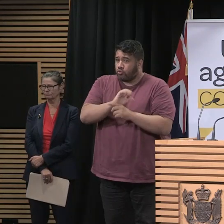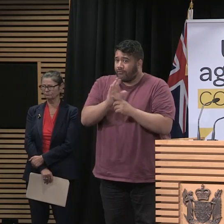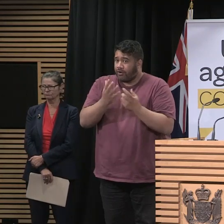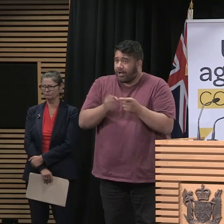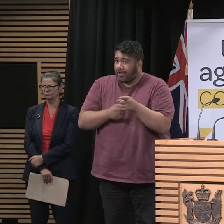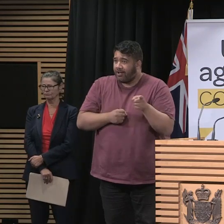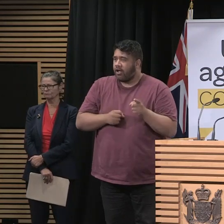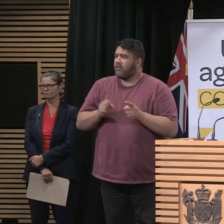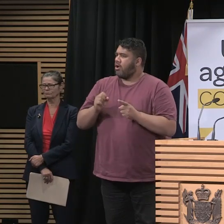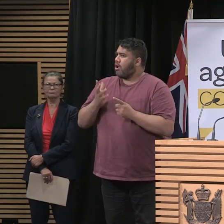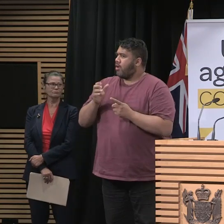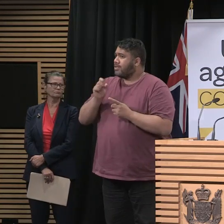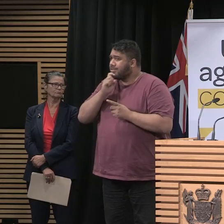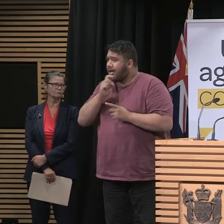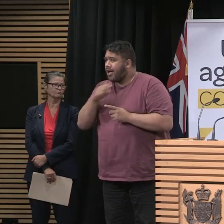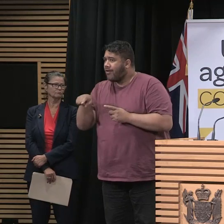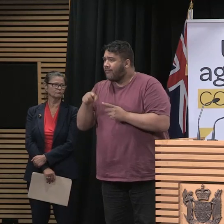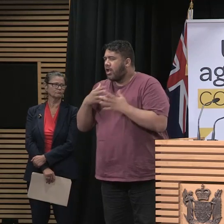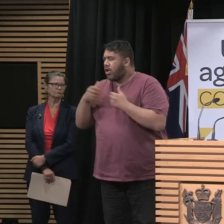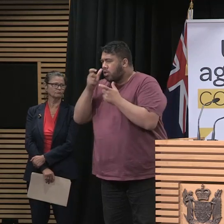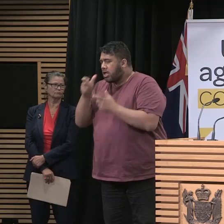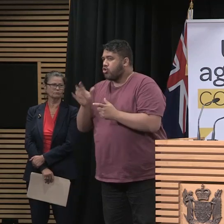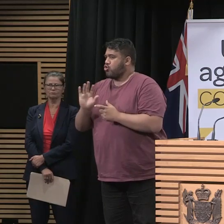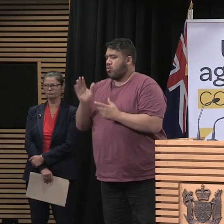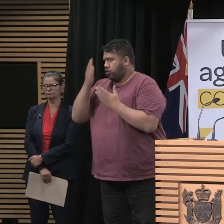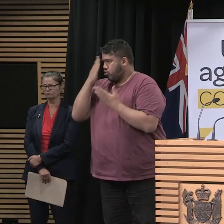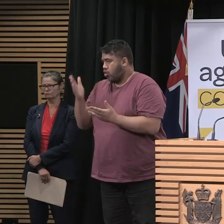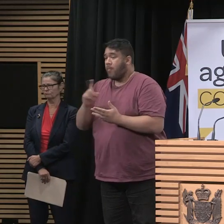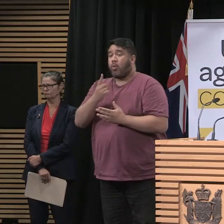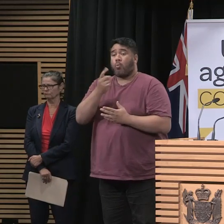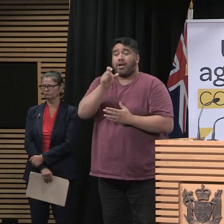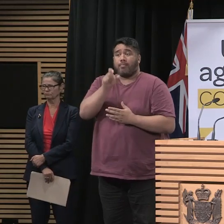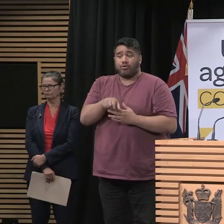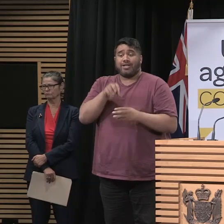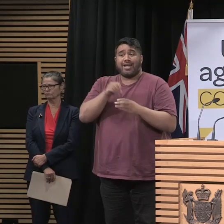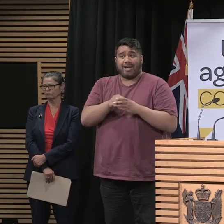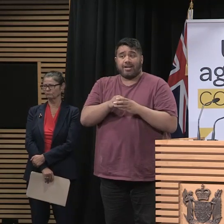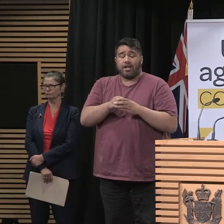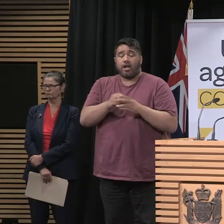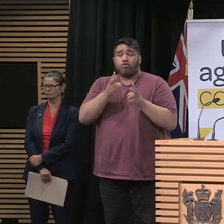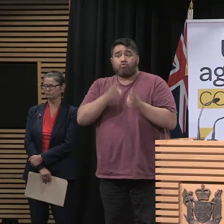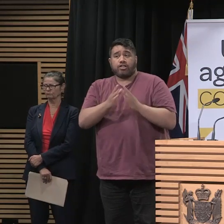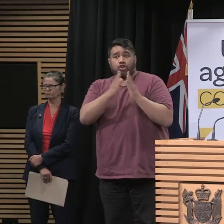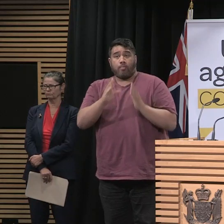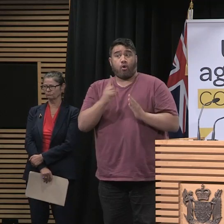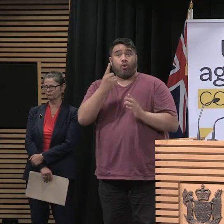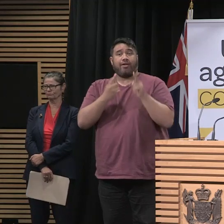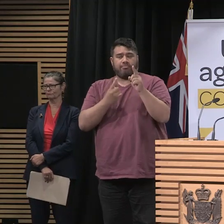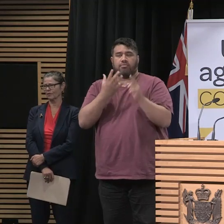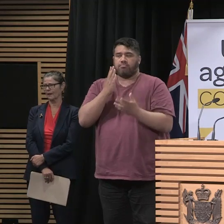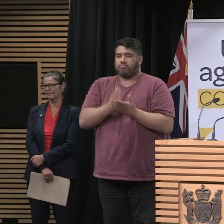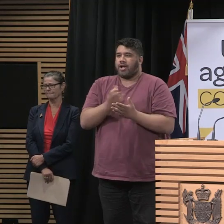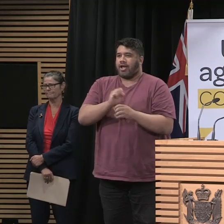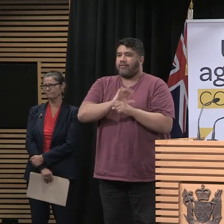amongst healthcare workers. I am aware of one confirmed case in a rest home in Auckland. That's all the information I have. How is that being managed? If that's